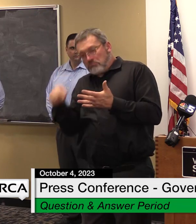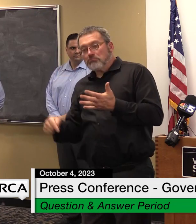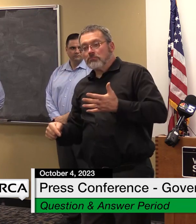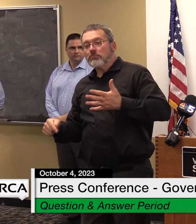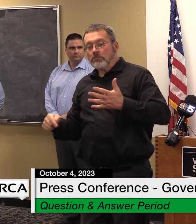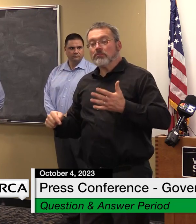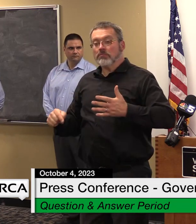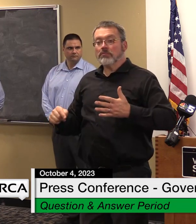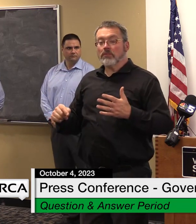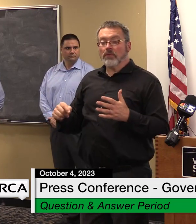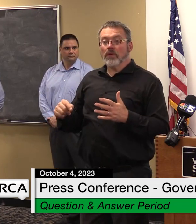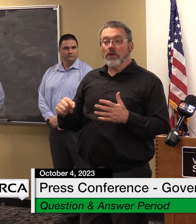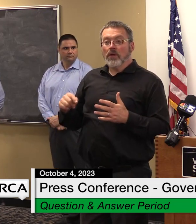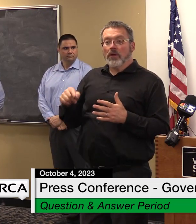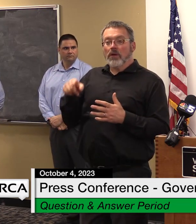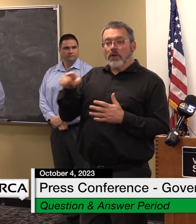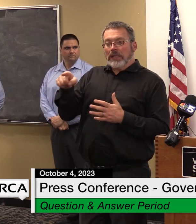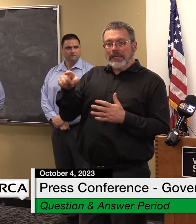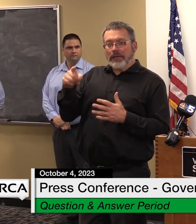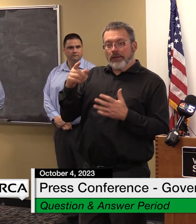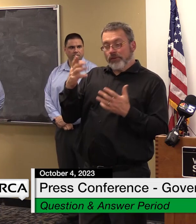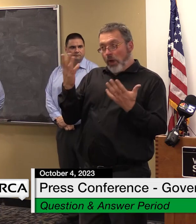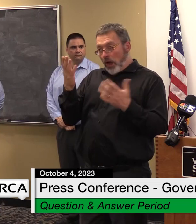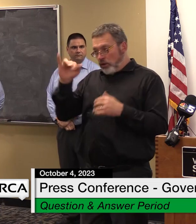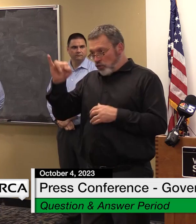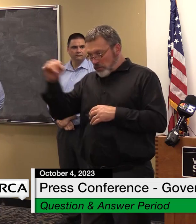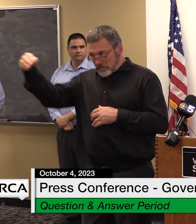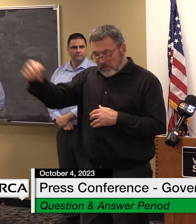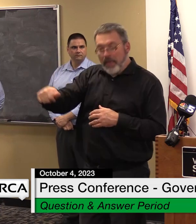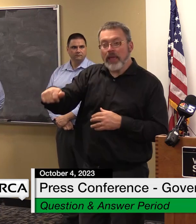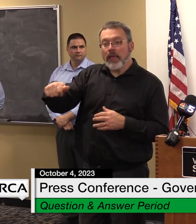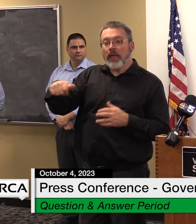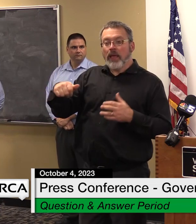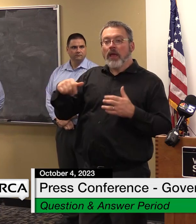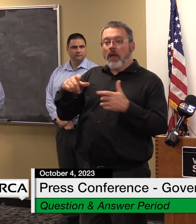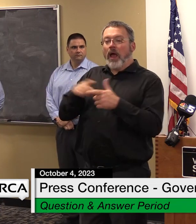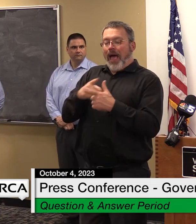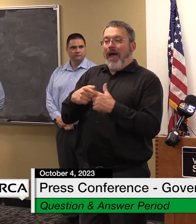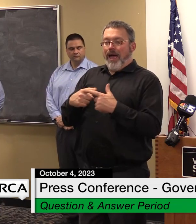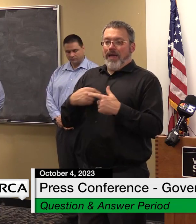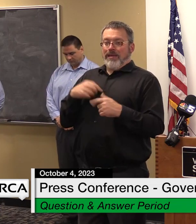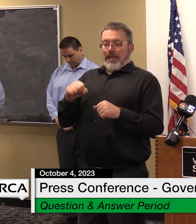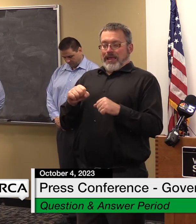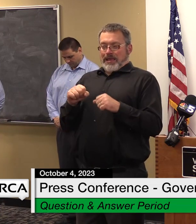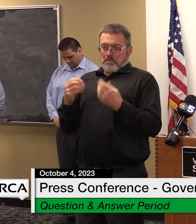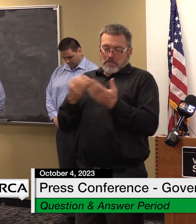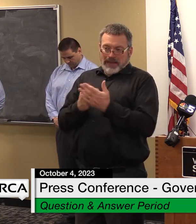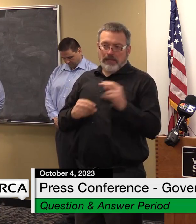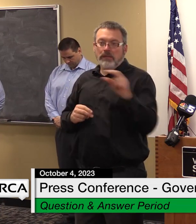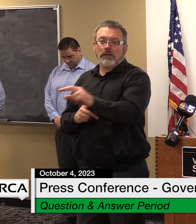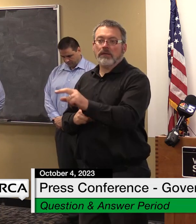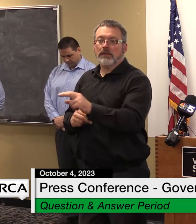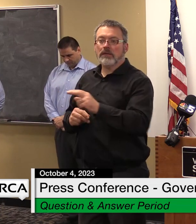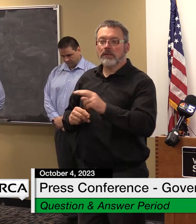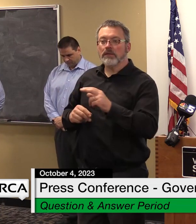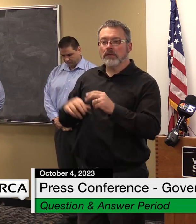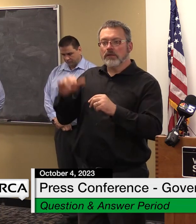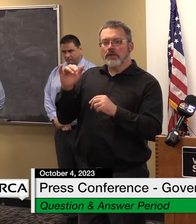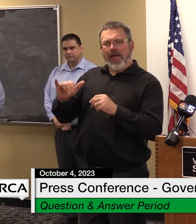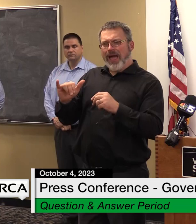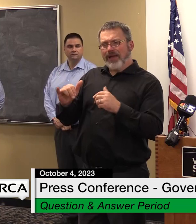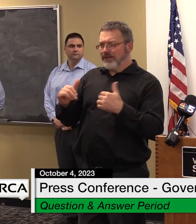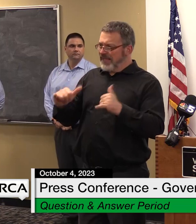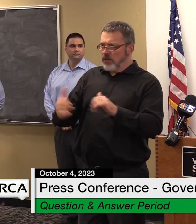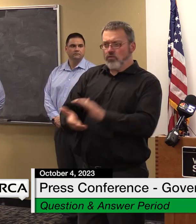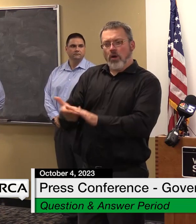like, we'll need to see what your insurance is before we can make a determination how much you may be eligible for. So things of that nature, there's a number of different